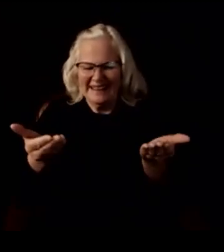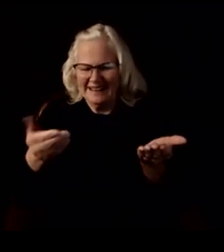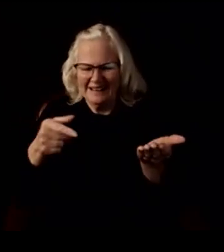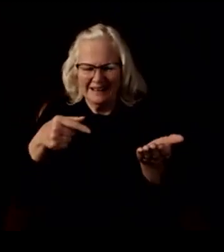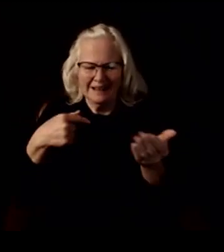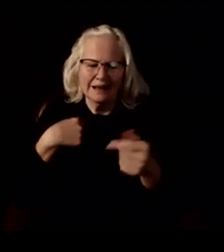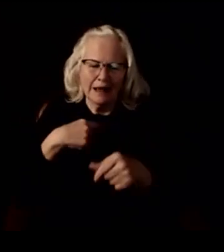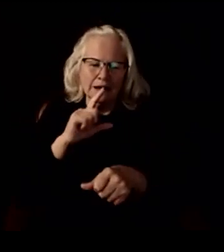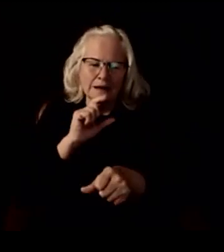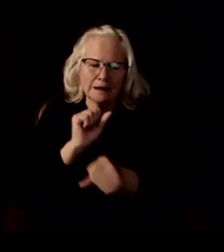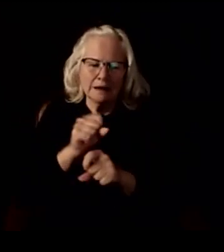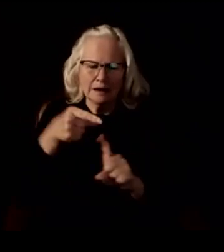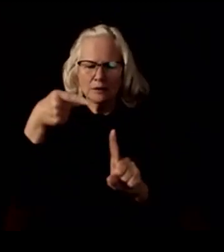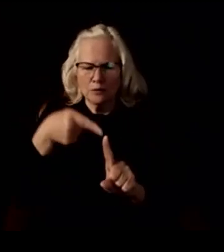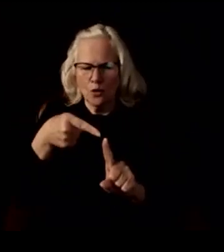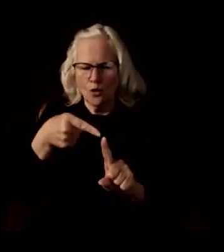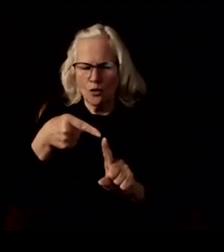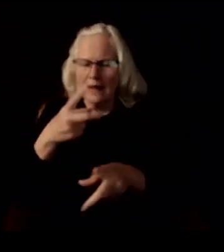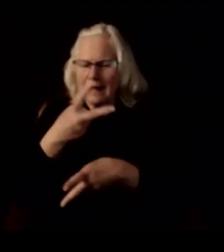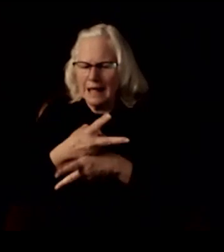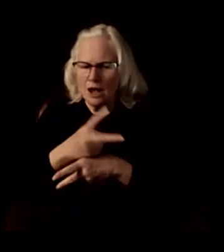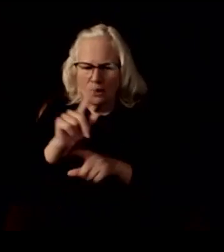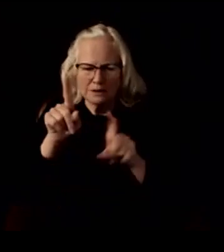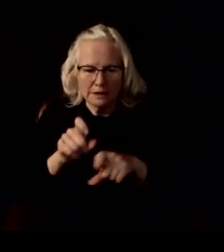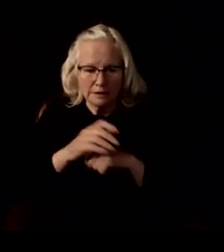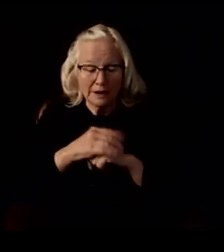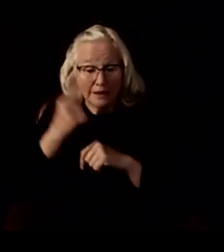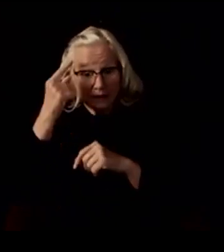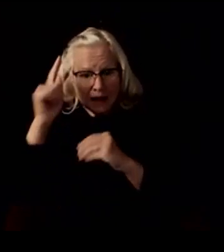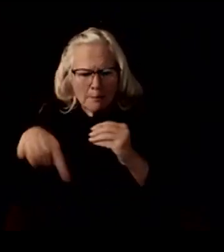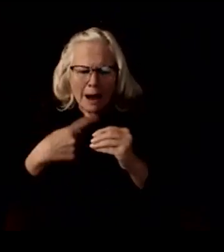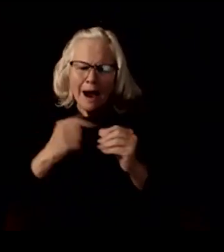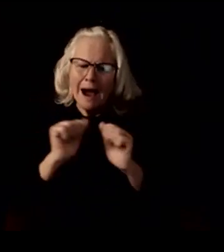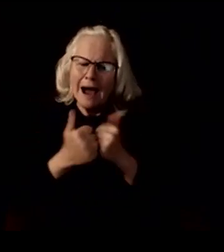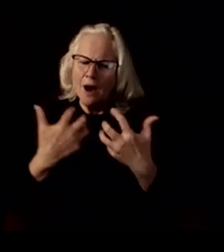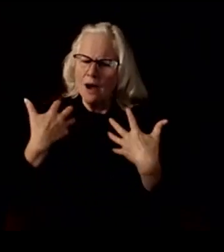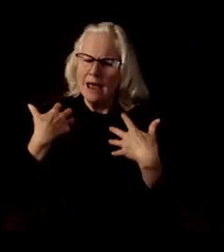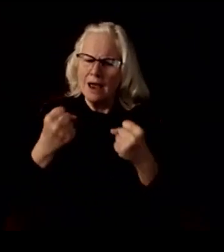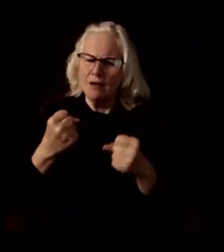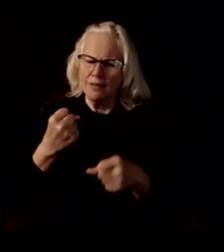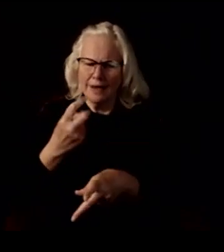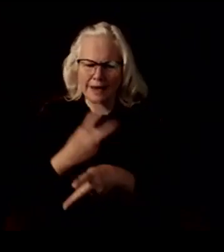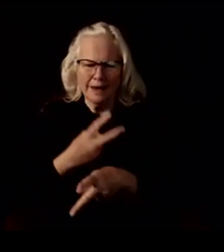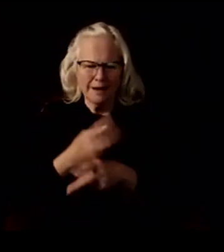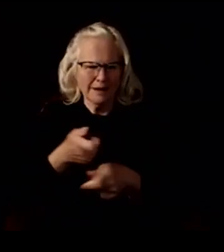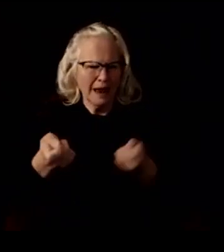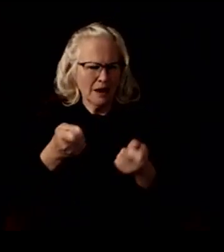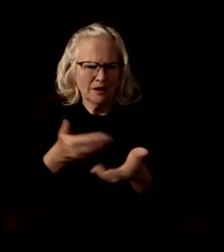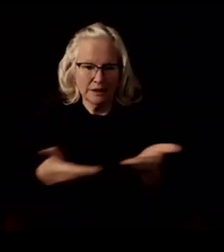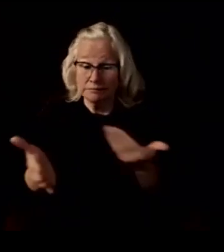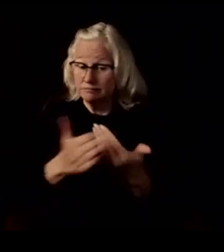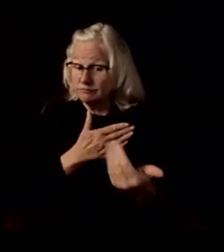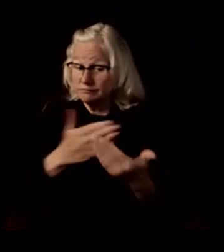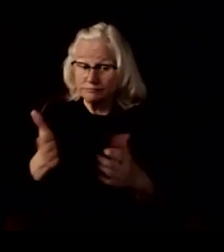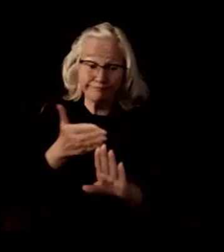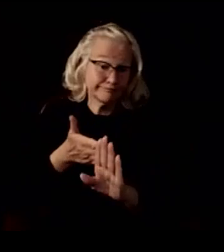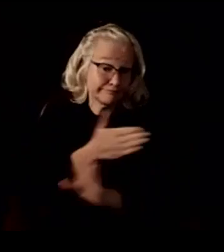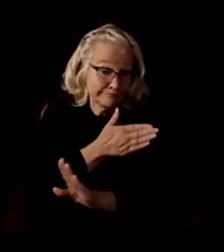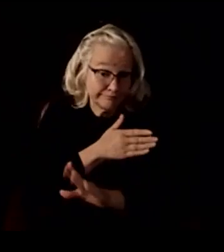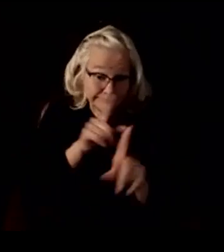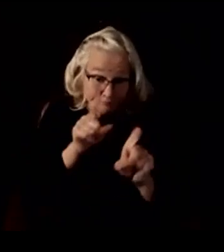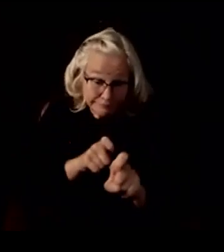think about it, think about how healthcare handles things. Even when they're pre-testing patients prior to surgery, they want your